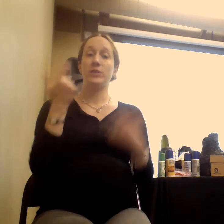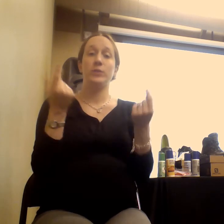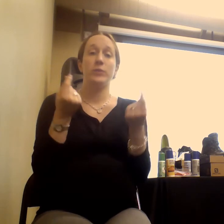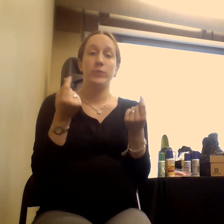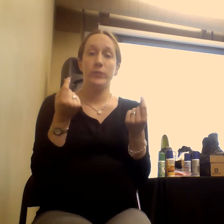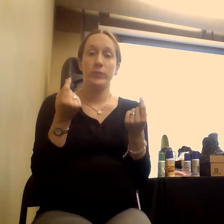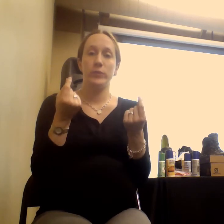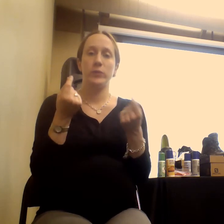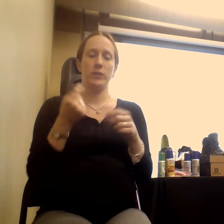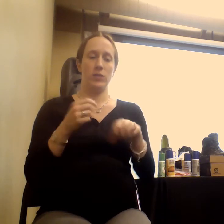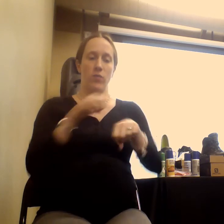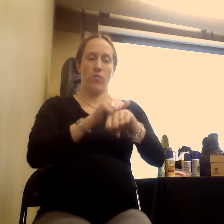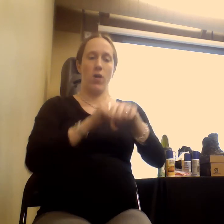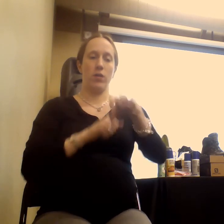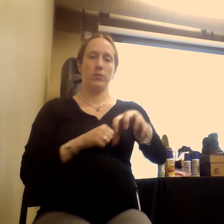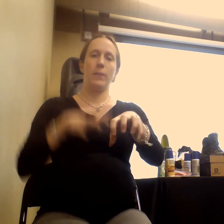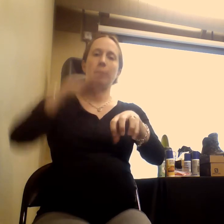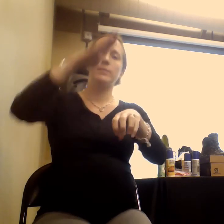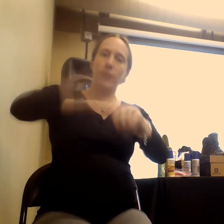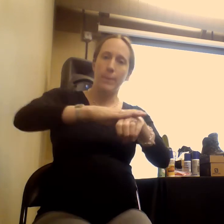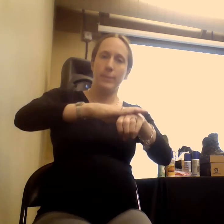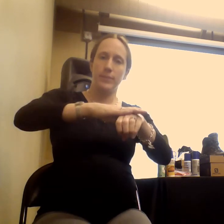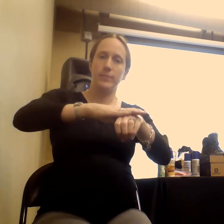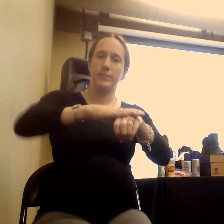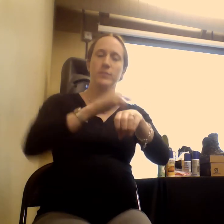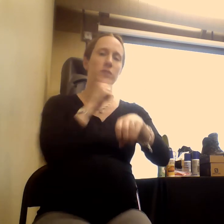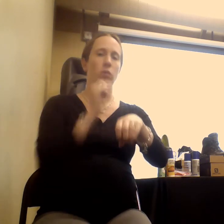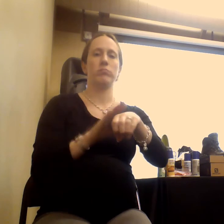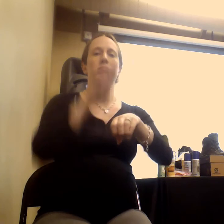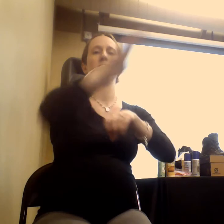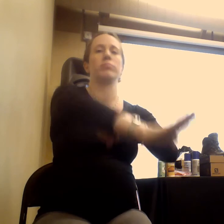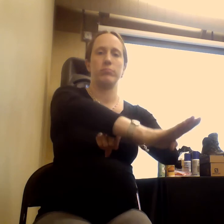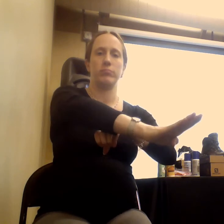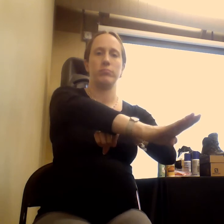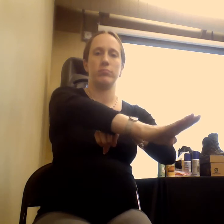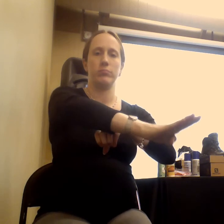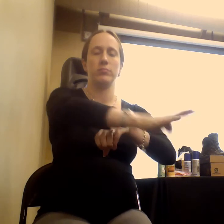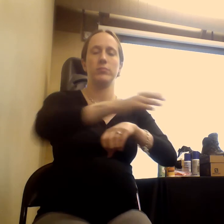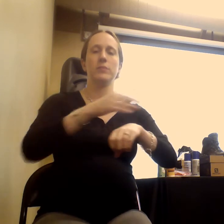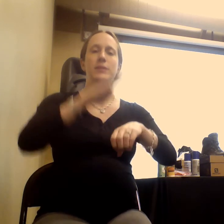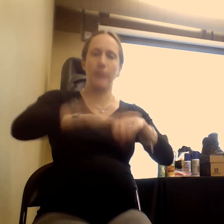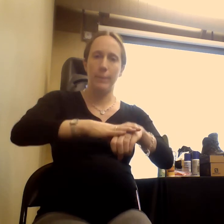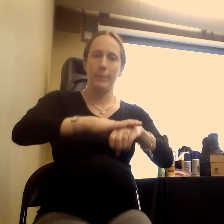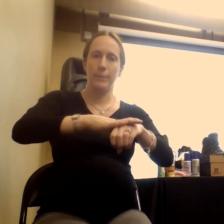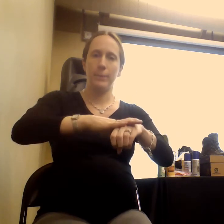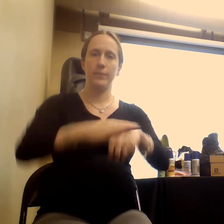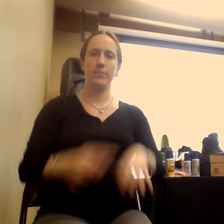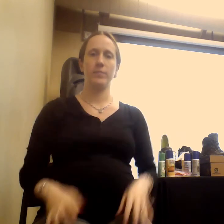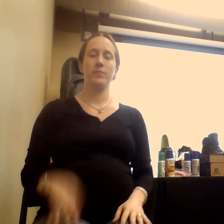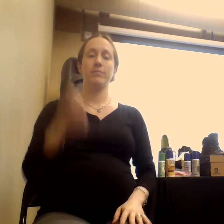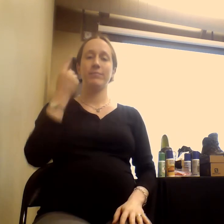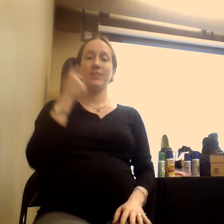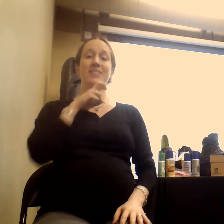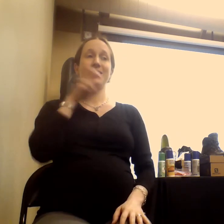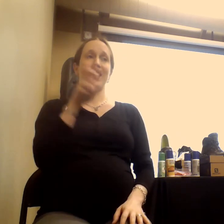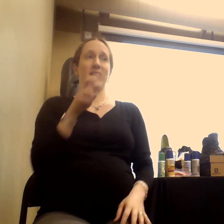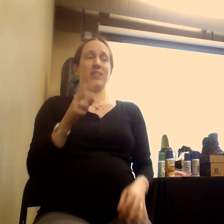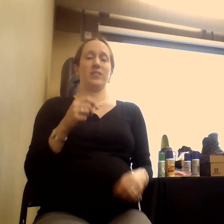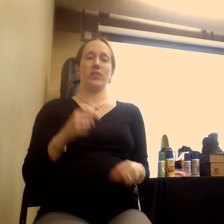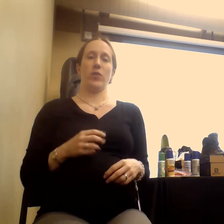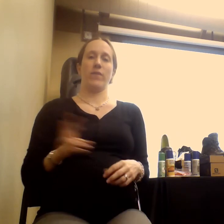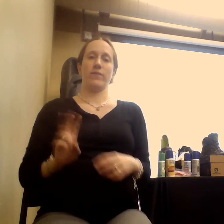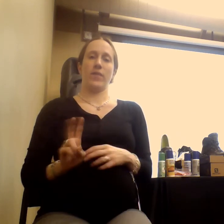it is. All right, and your next, because the first thing he does when you do that is he feels vibration, right? That's all he feels. So when he feels a vibration